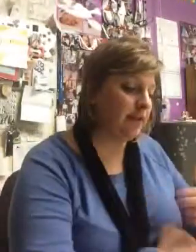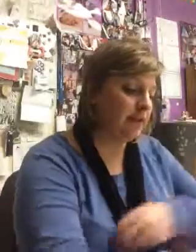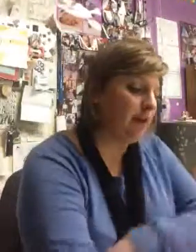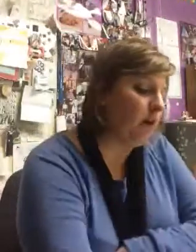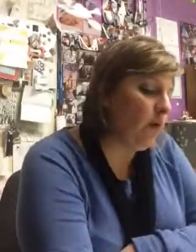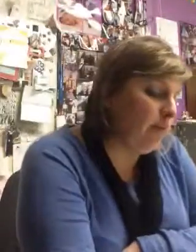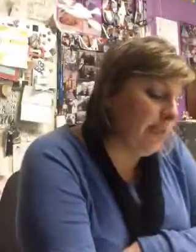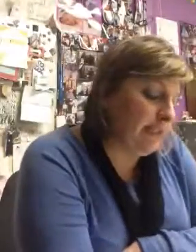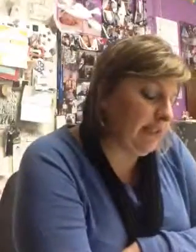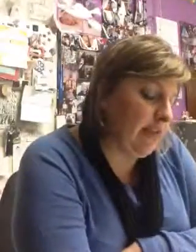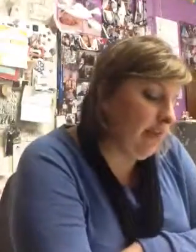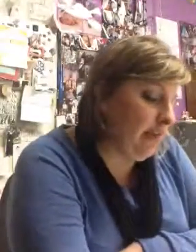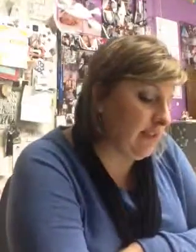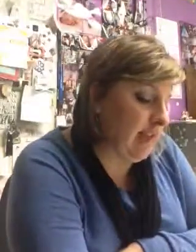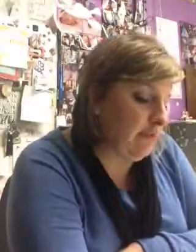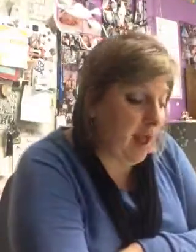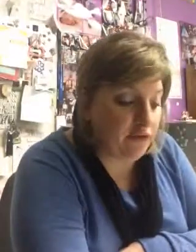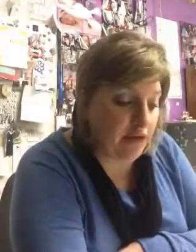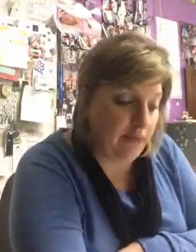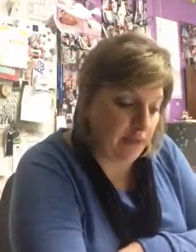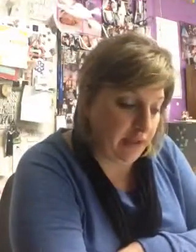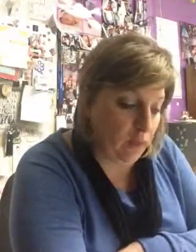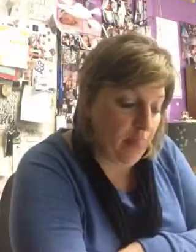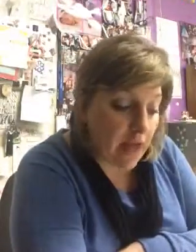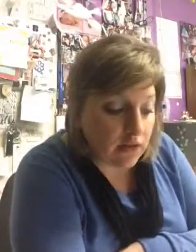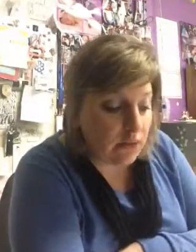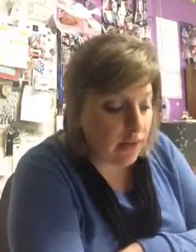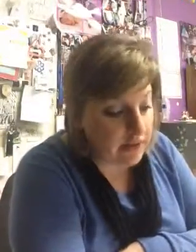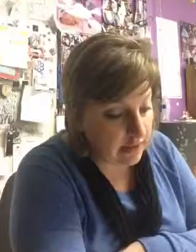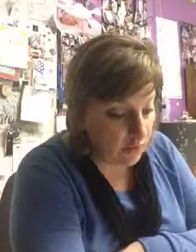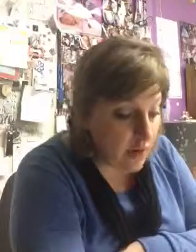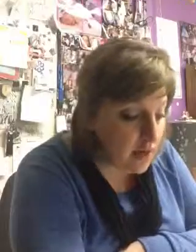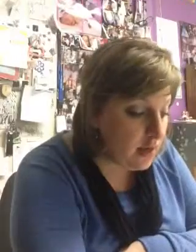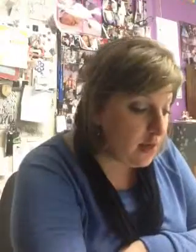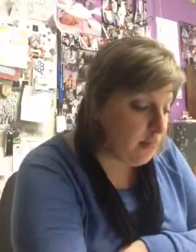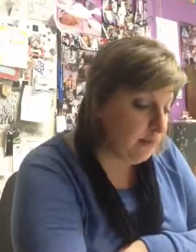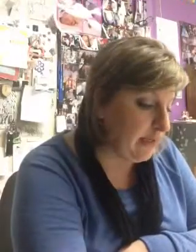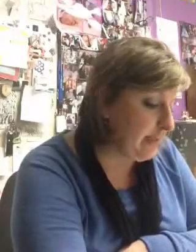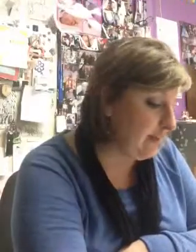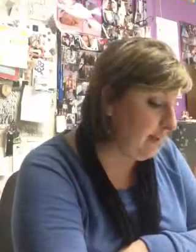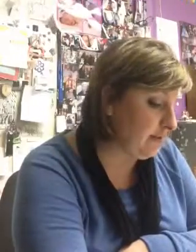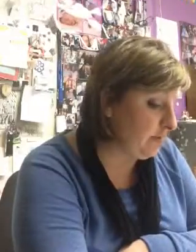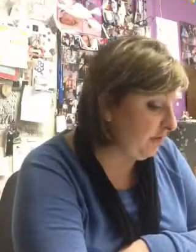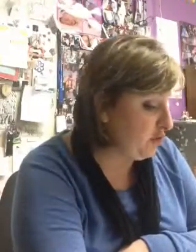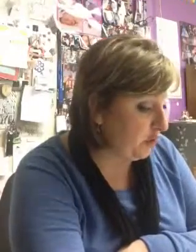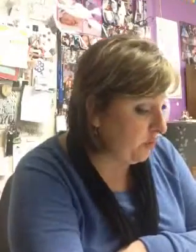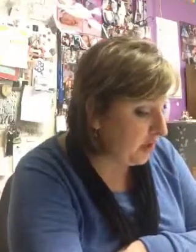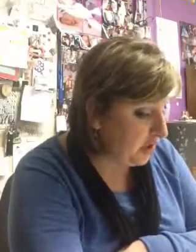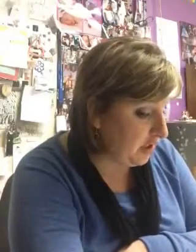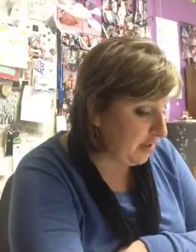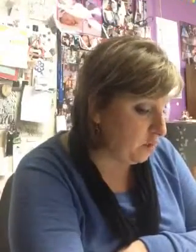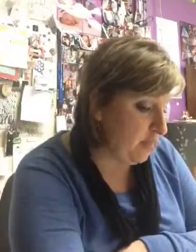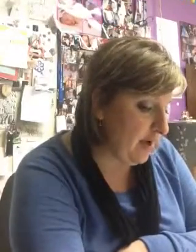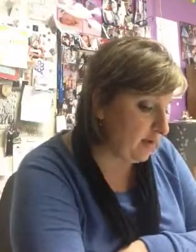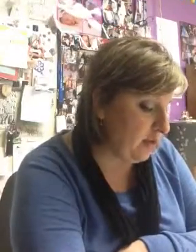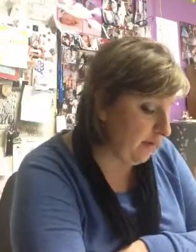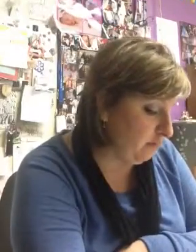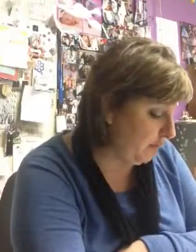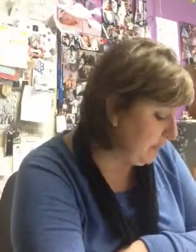says there are more places and things named after Abe Lincoln, 1,361, than places and things named after George Washington. That's